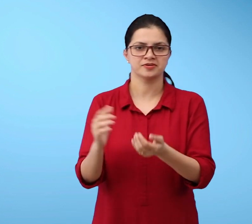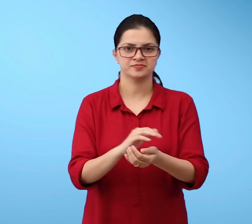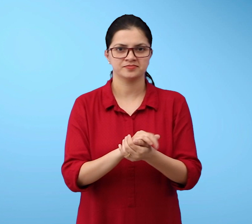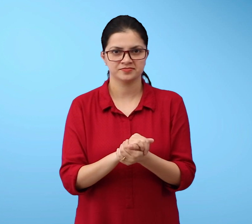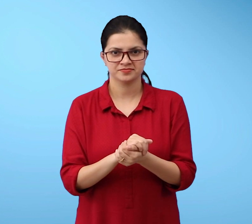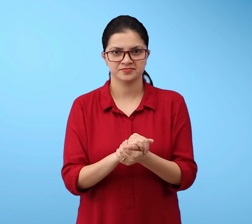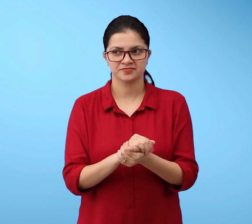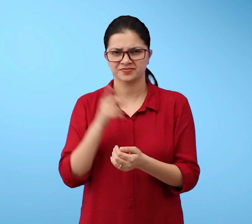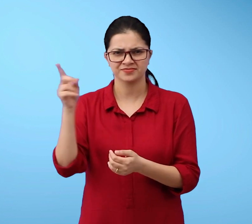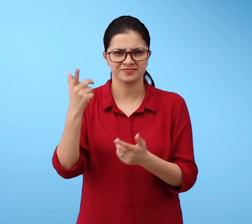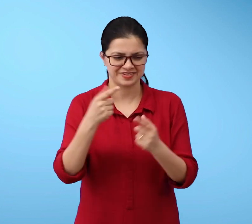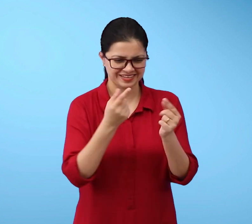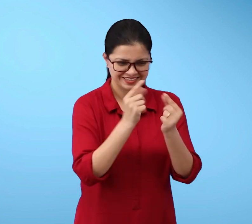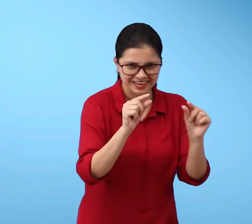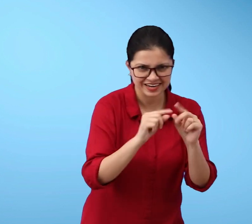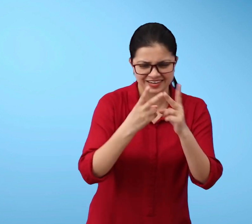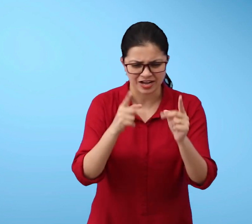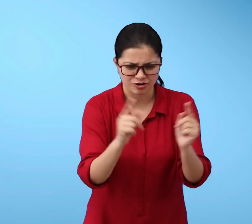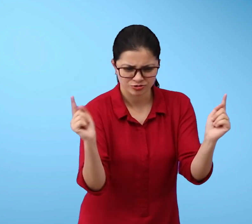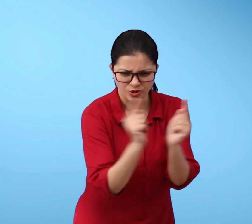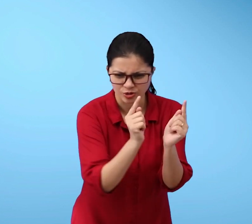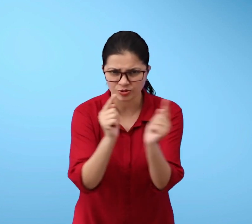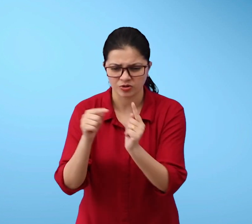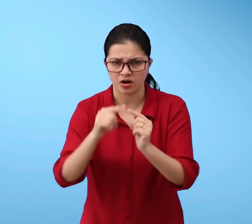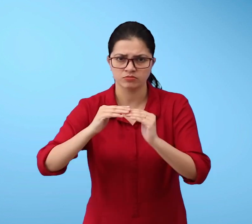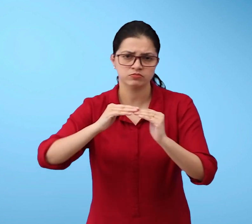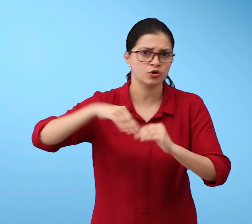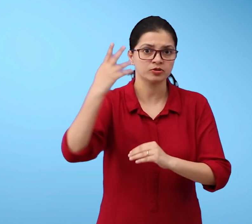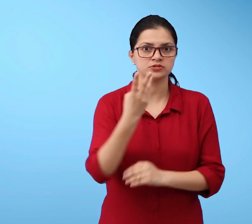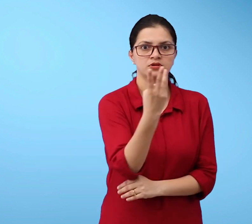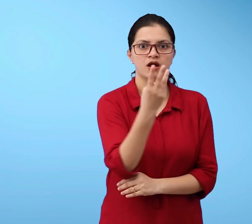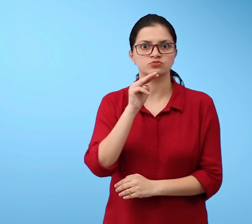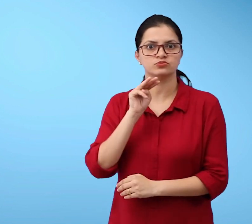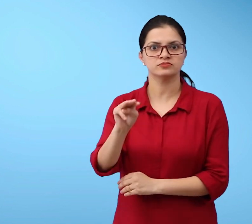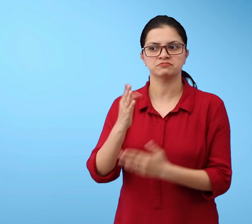Around 3,000 of them.